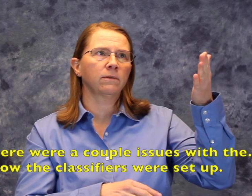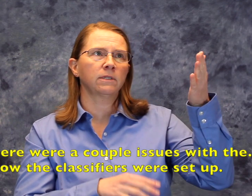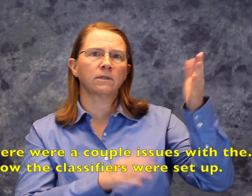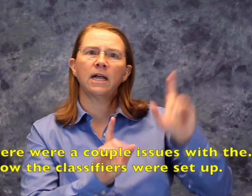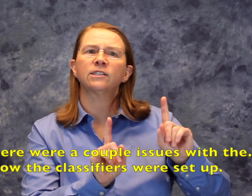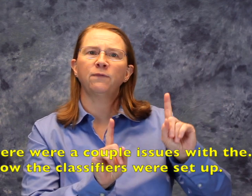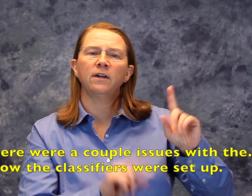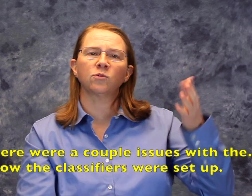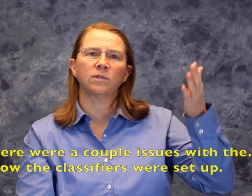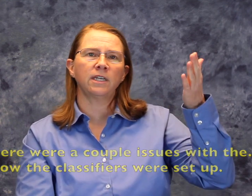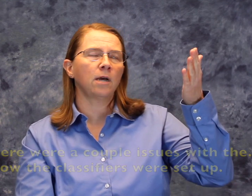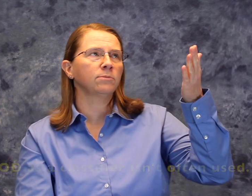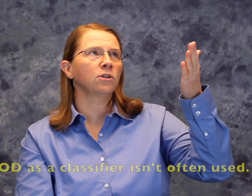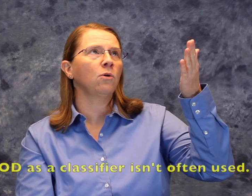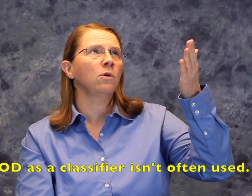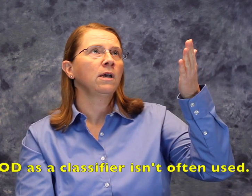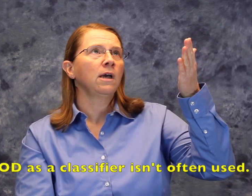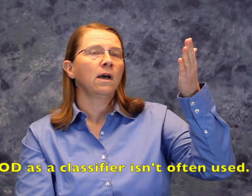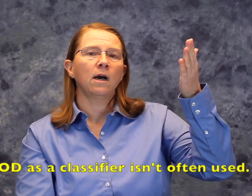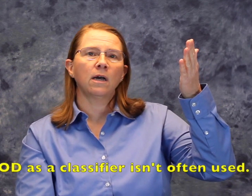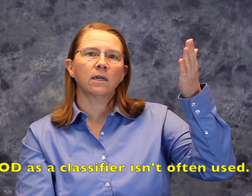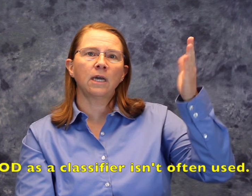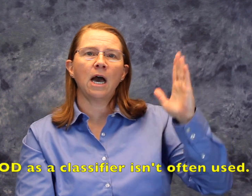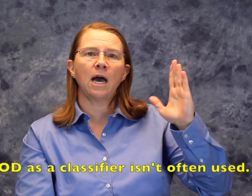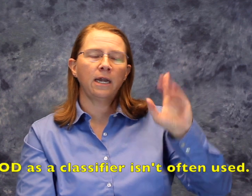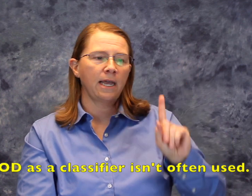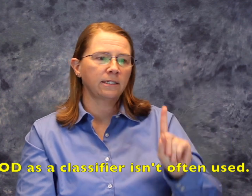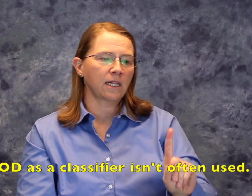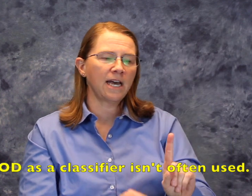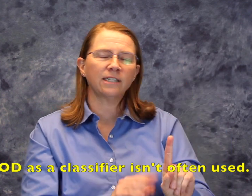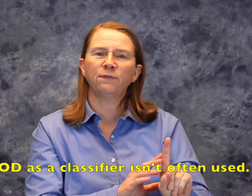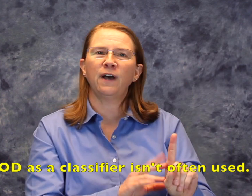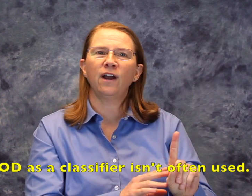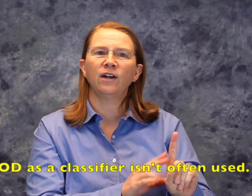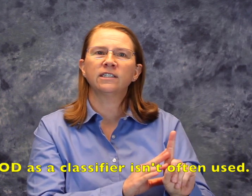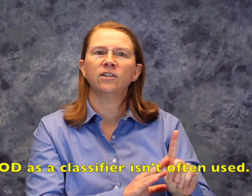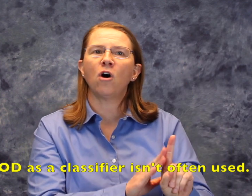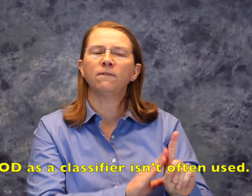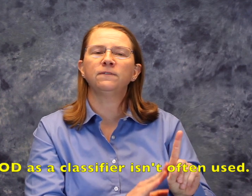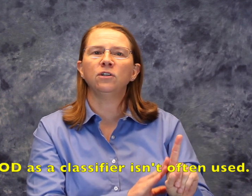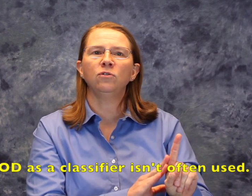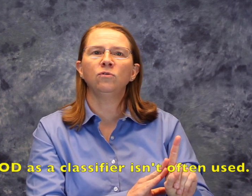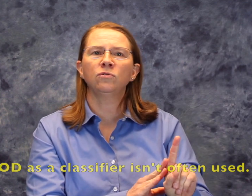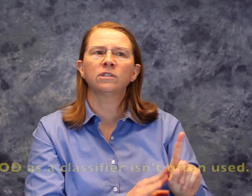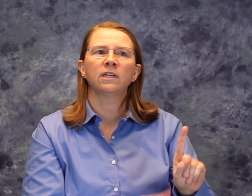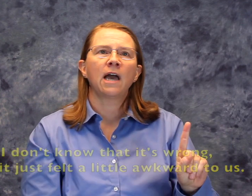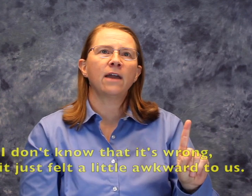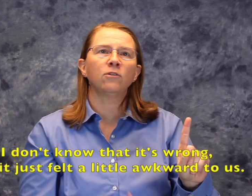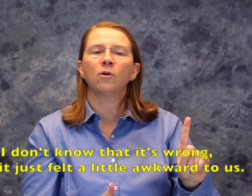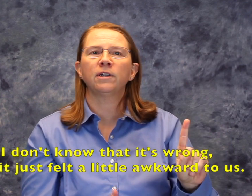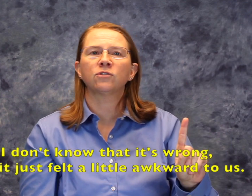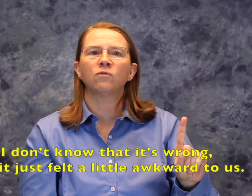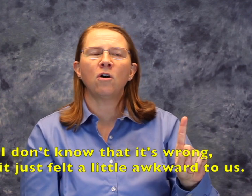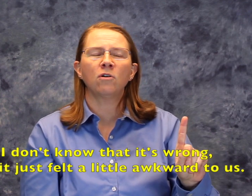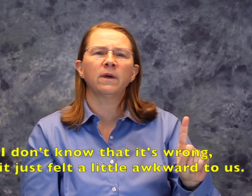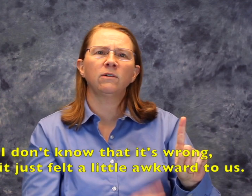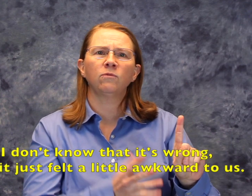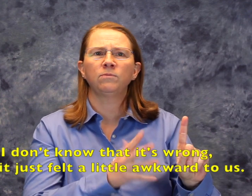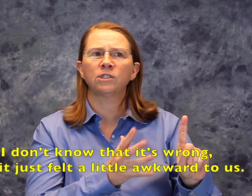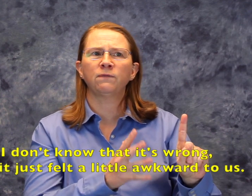the classifiers were set up. So God as a classifier isn't often used. I don't know that it's wrong, but it just felt a